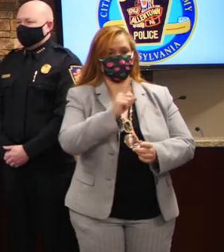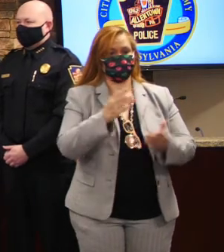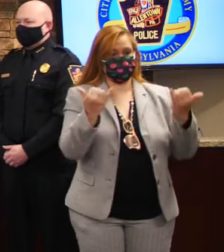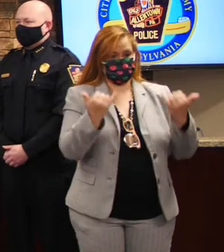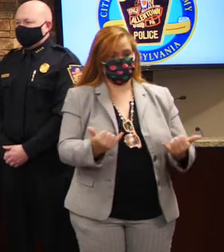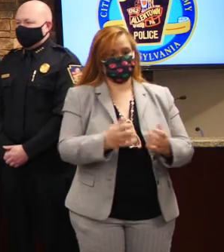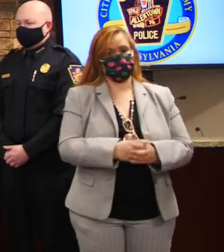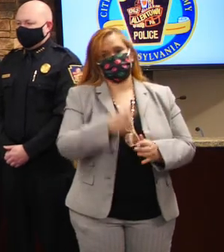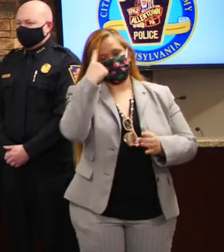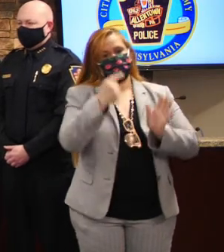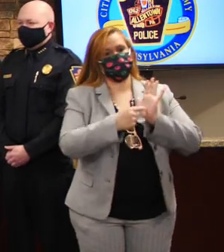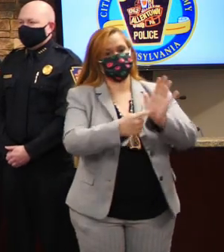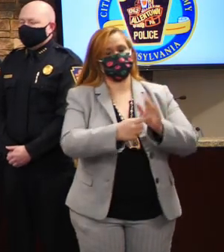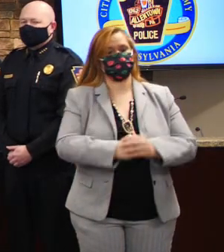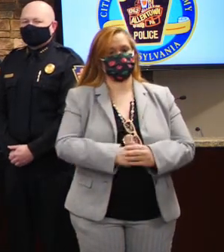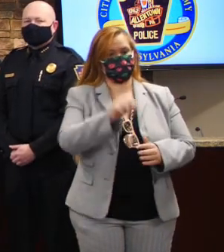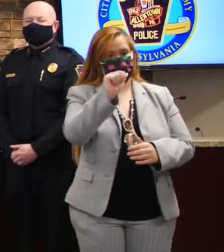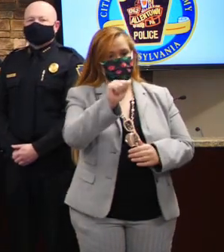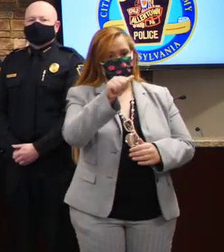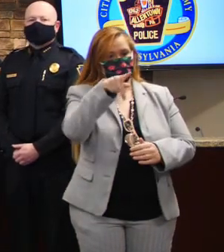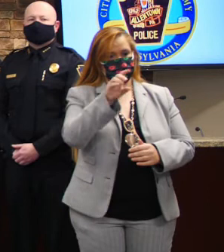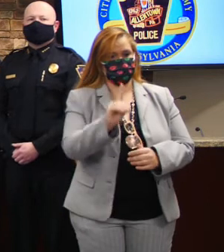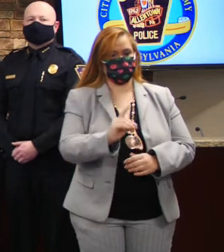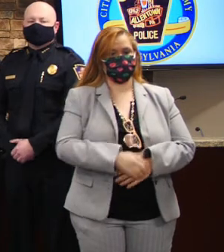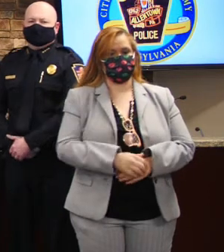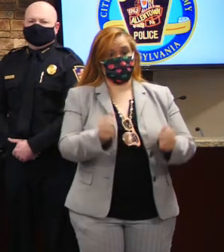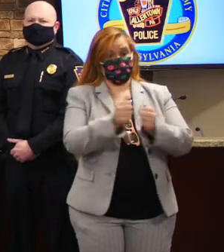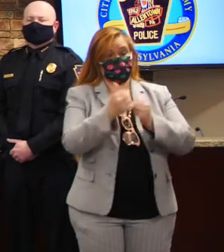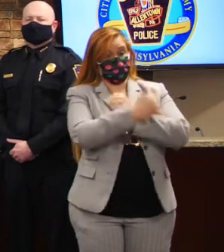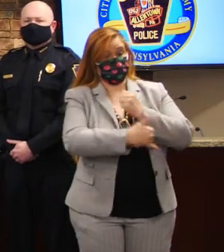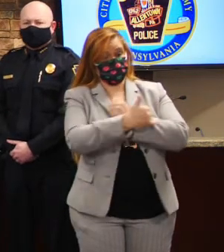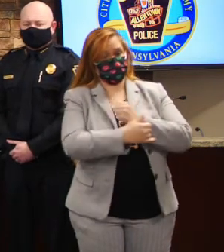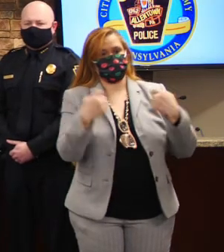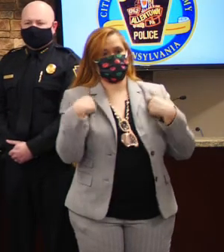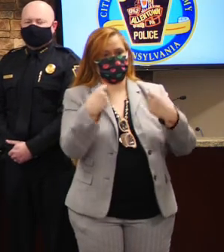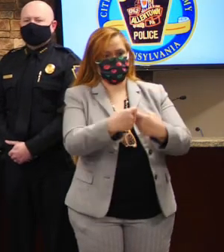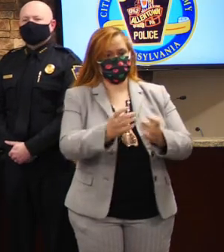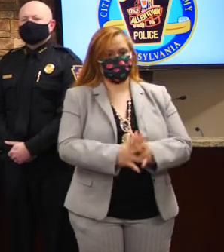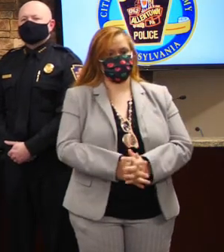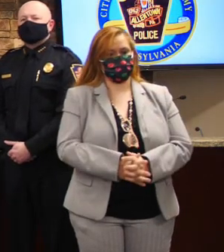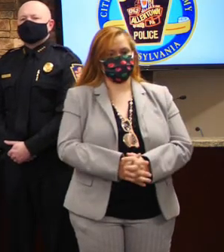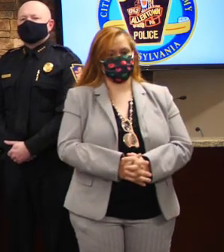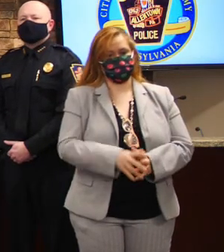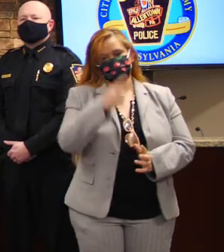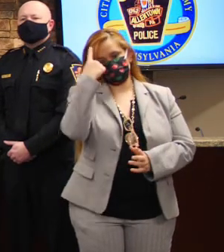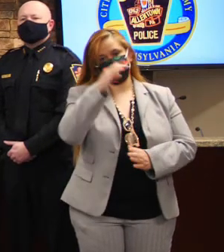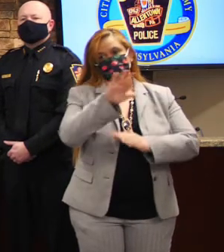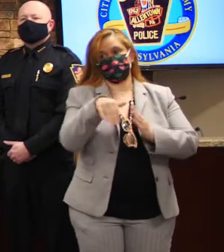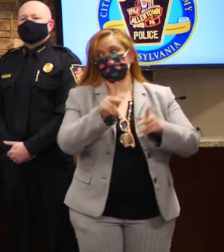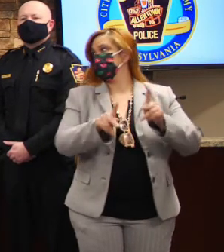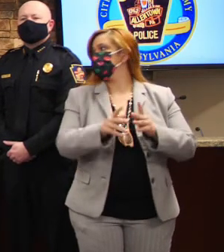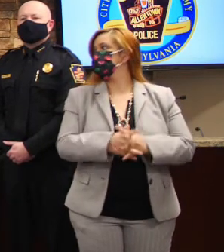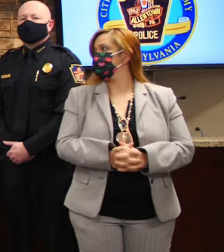fact that law enforcement is one of the most fascinating careers one could choose to pursue. But you will never